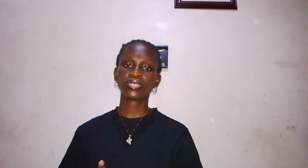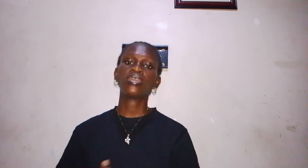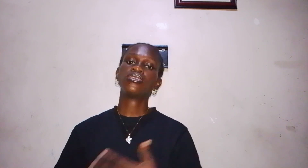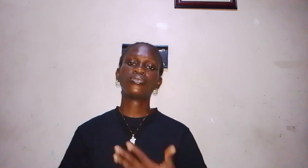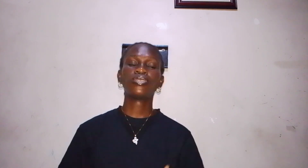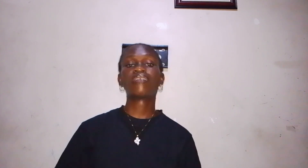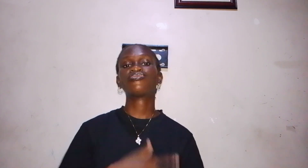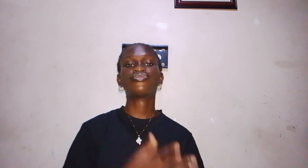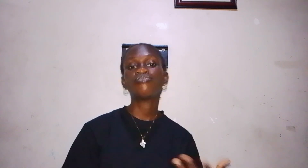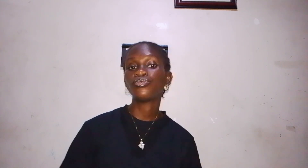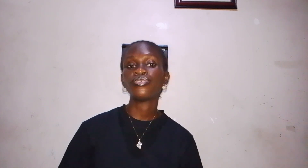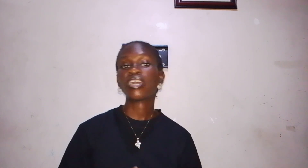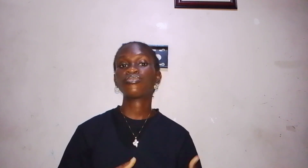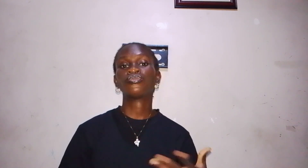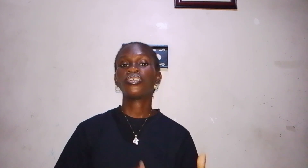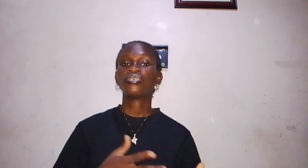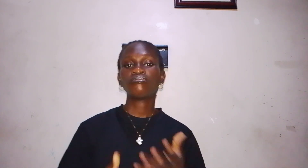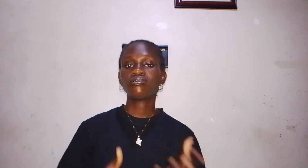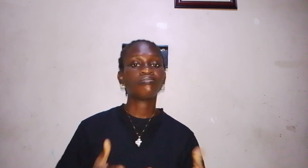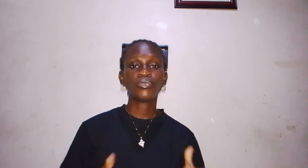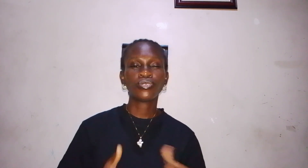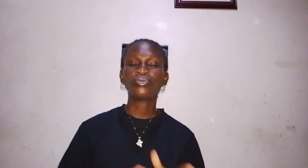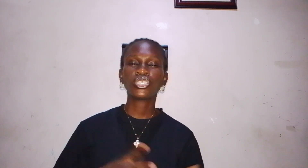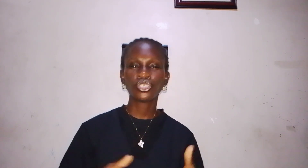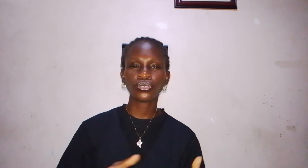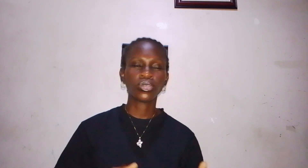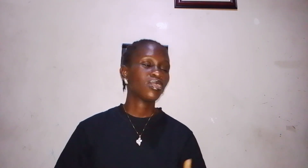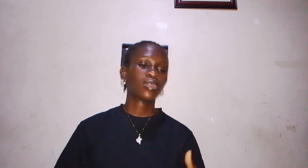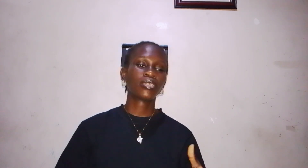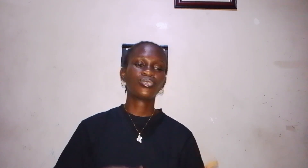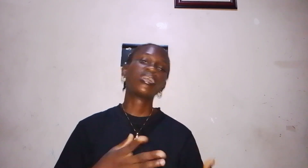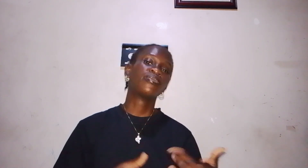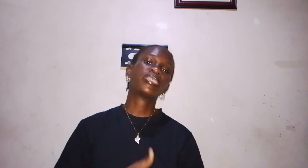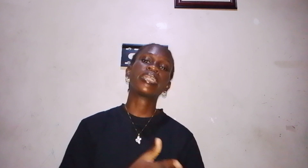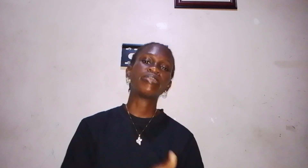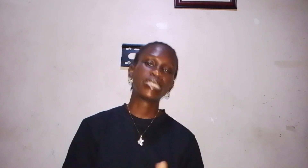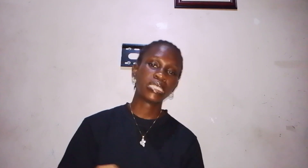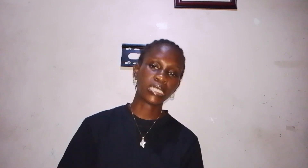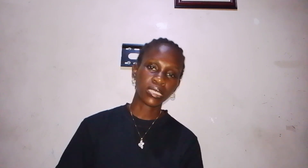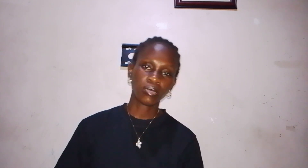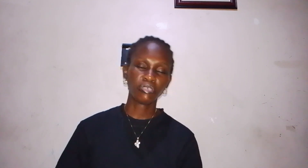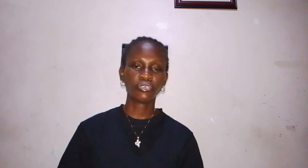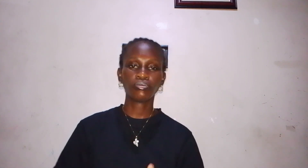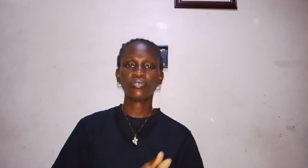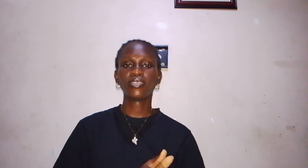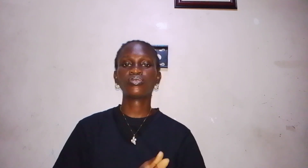secondary. You know, they have to groom you, they have to be with you, teach you, and you start with A, B, C, D before moving